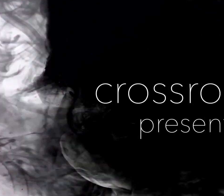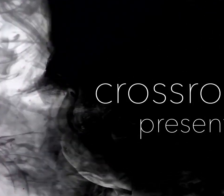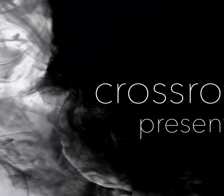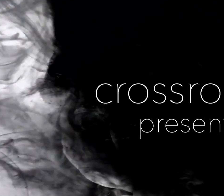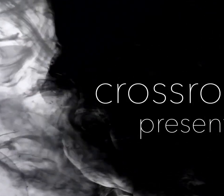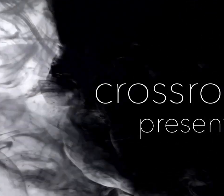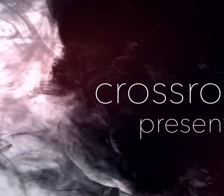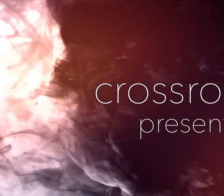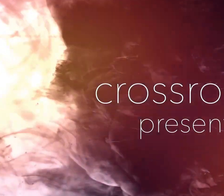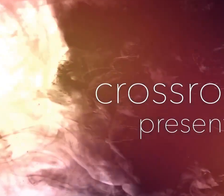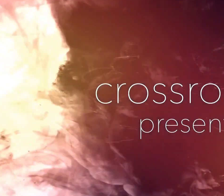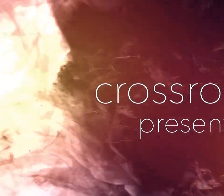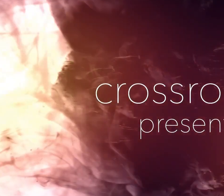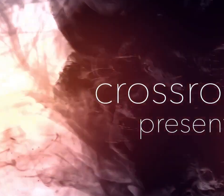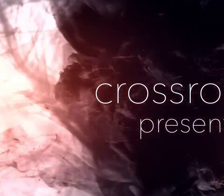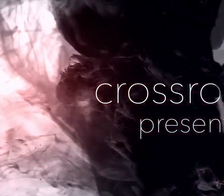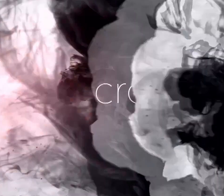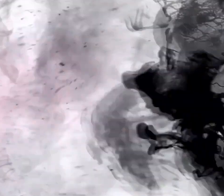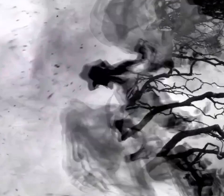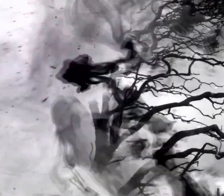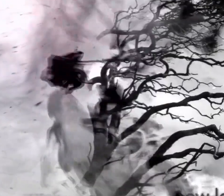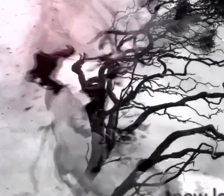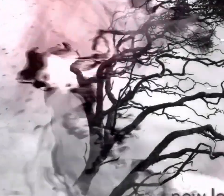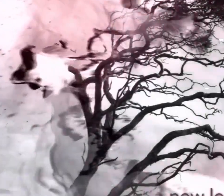think I skipped this.